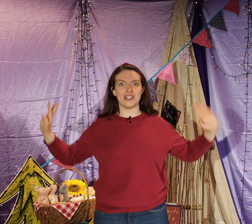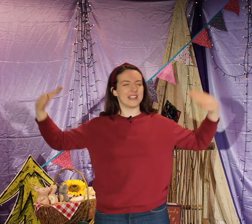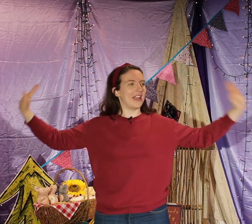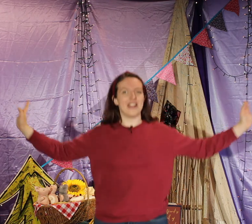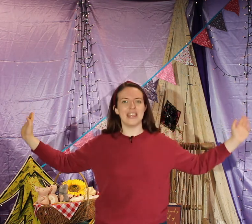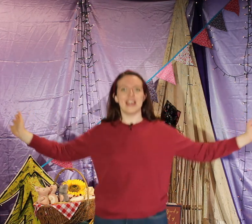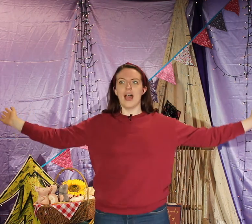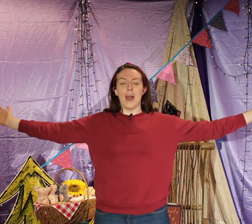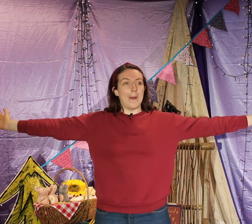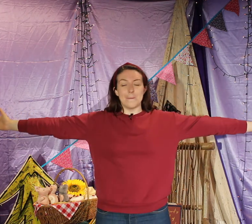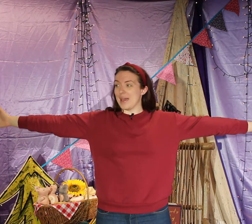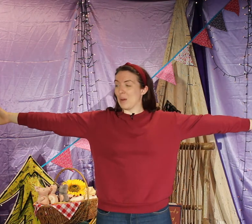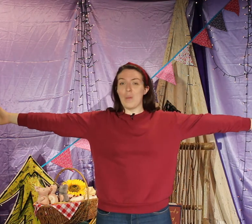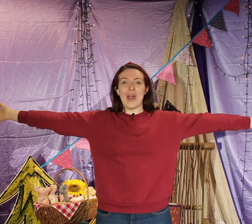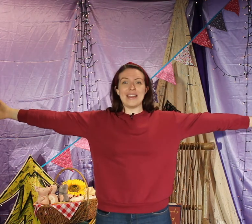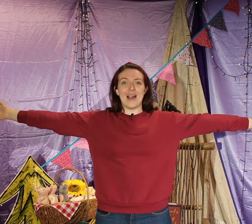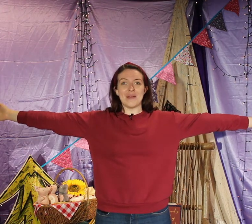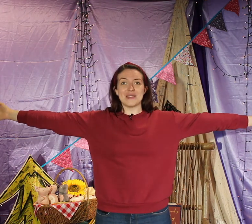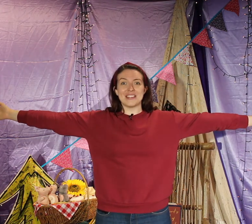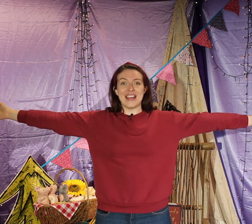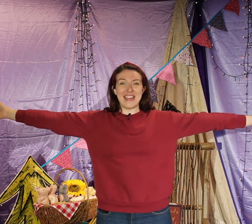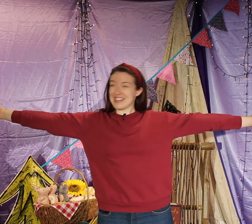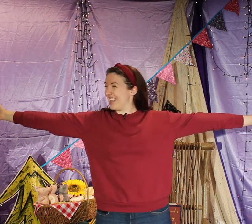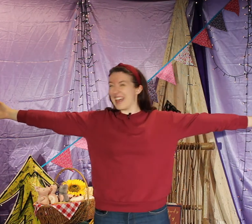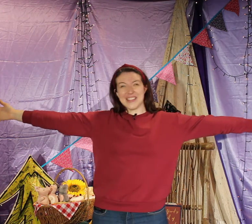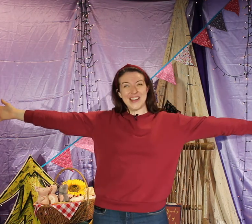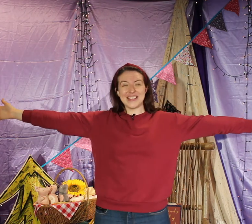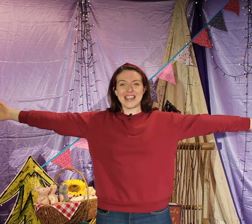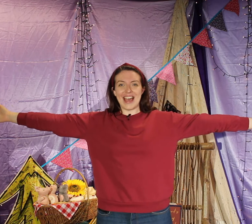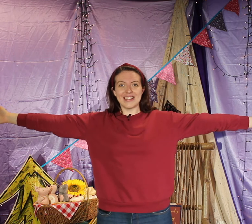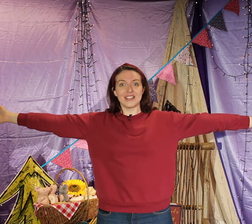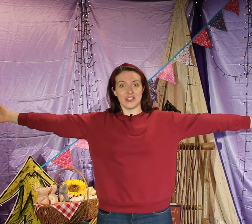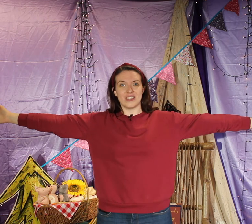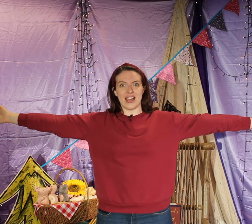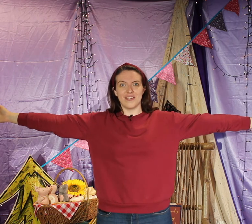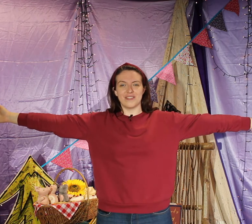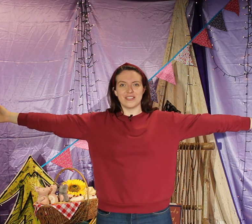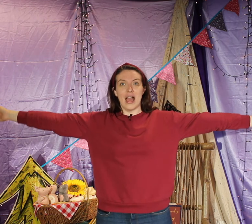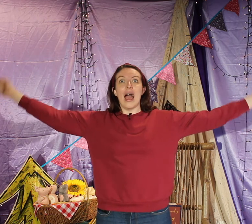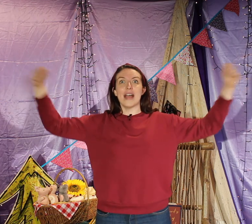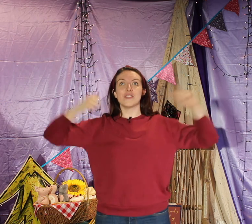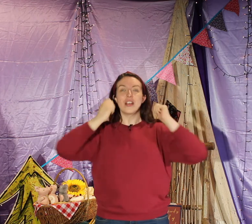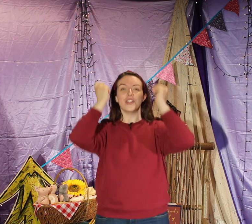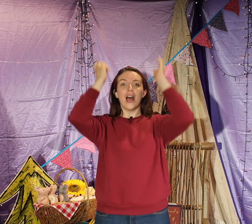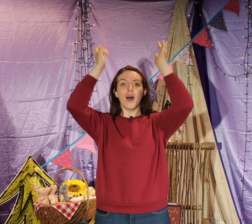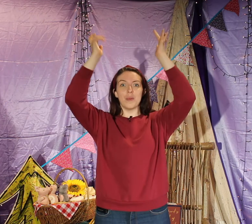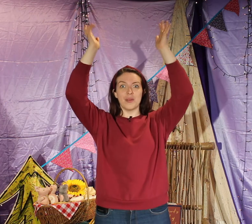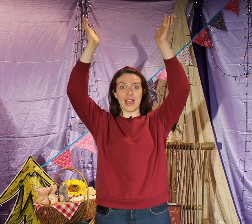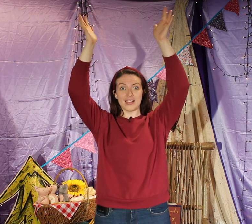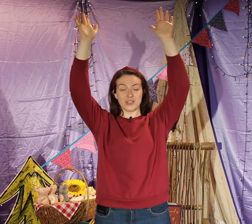again. Ready? Big, wide arms. That's it. As wide as you can. Good stuff. And stretching up. As